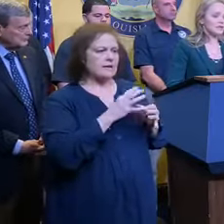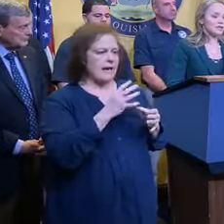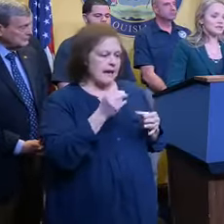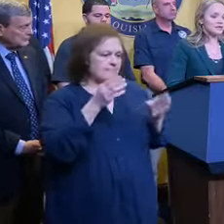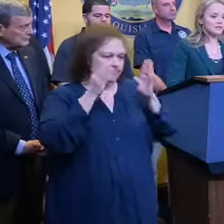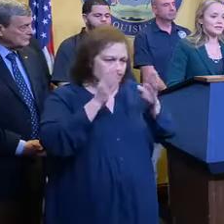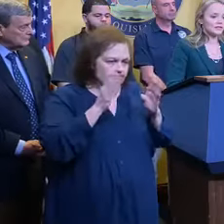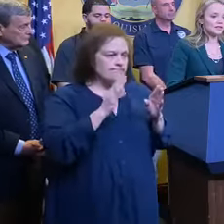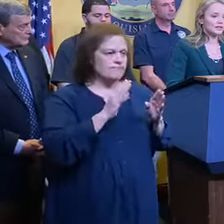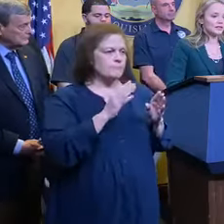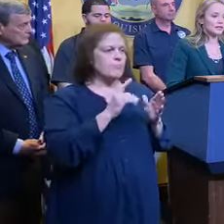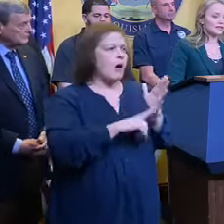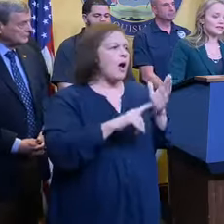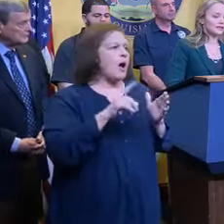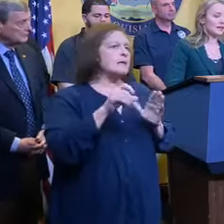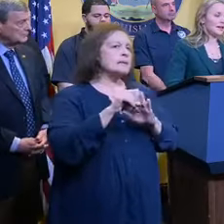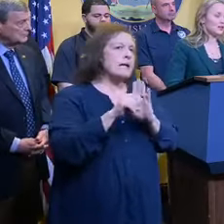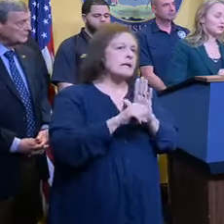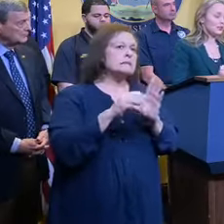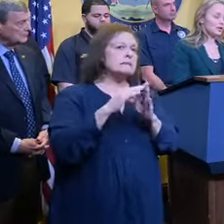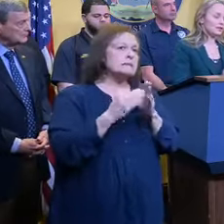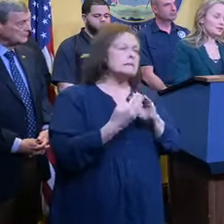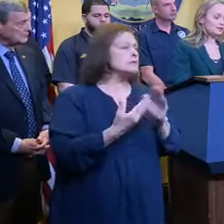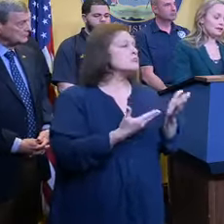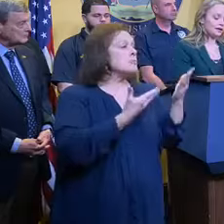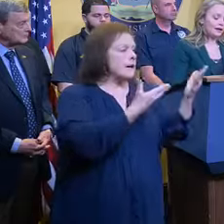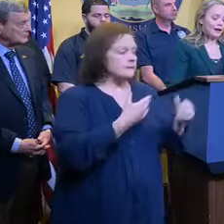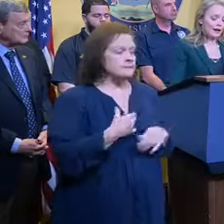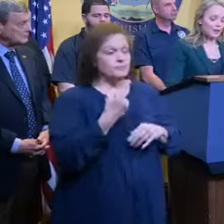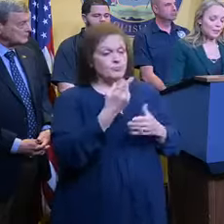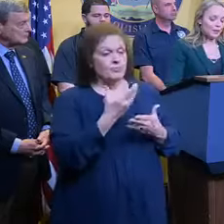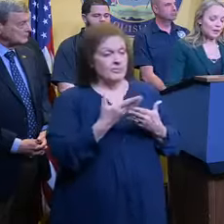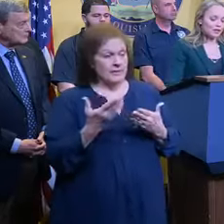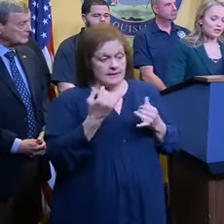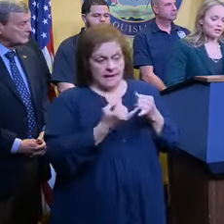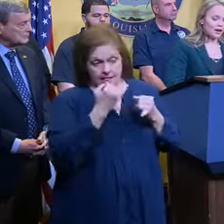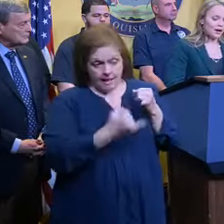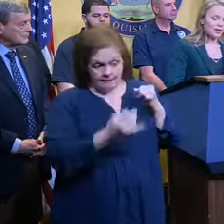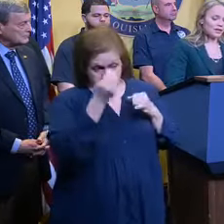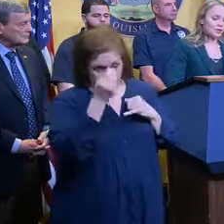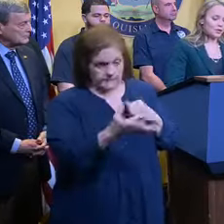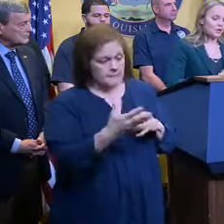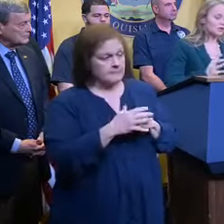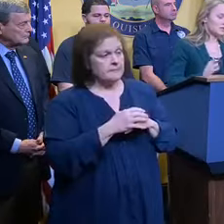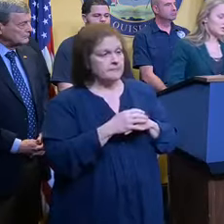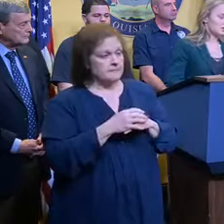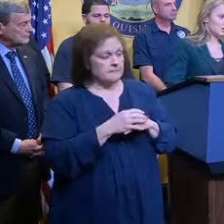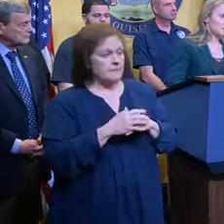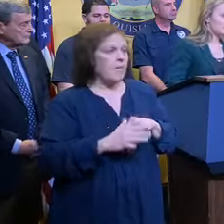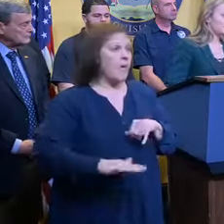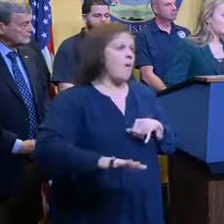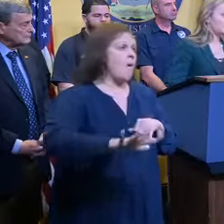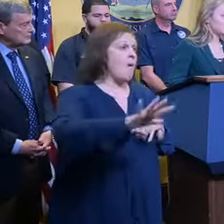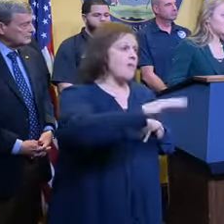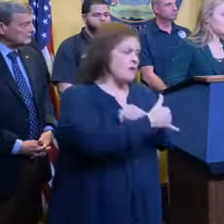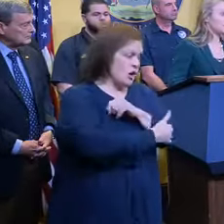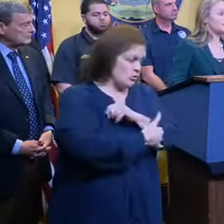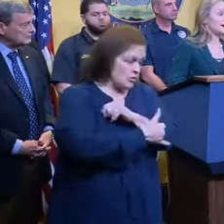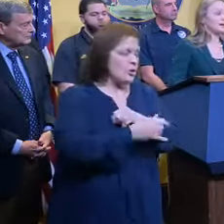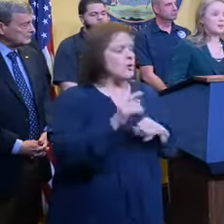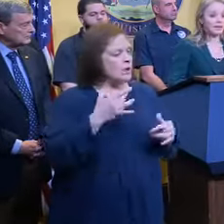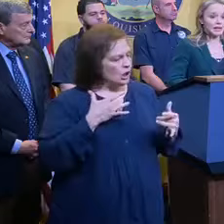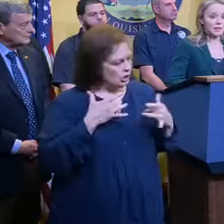on the recommendations of the city and the state. I will say one last thing. I think across the country, we are very